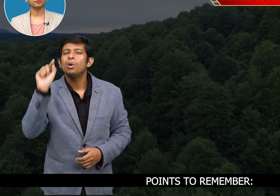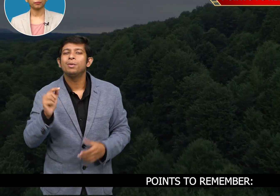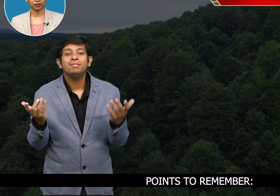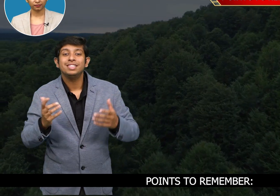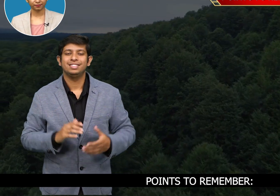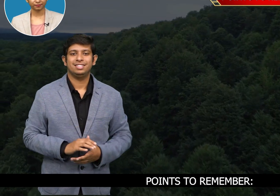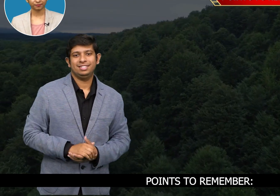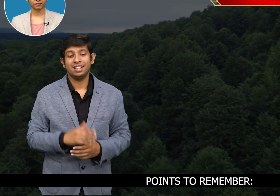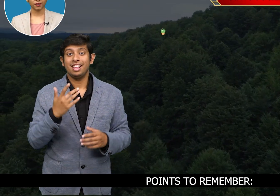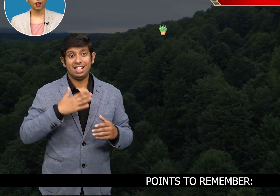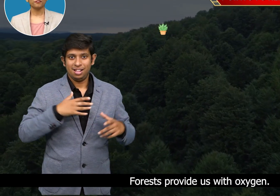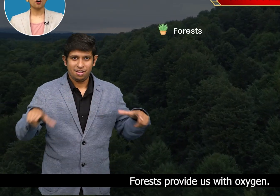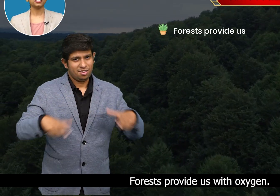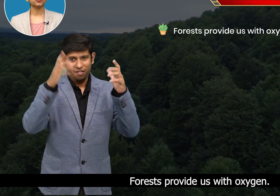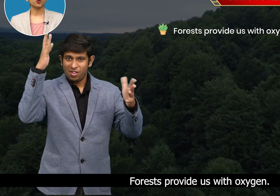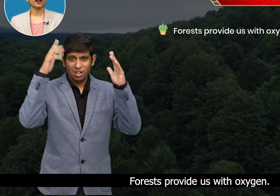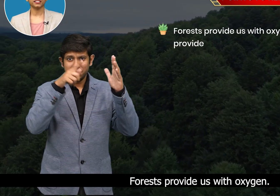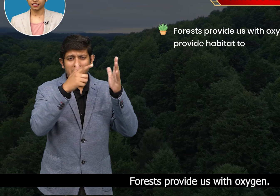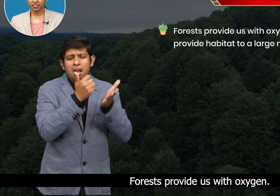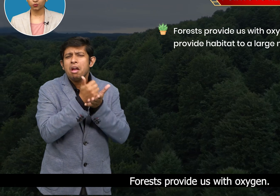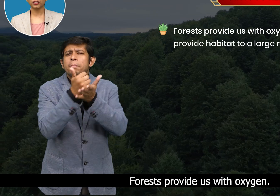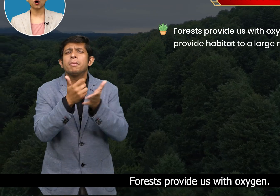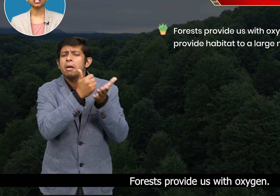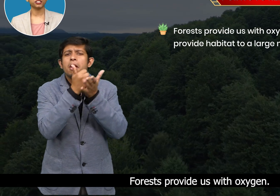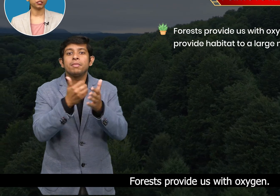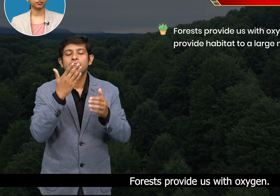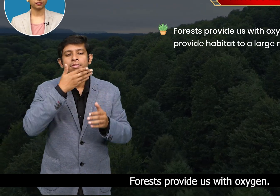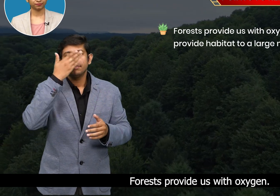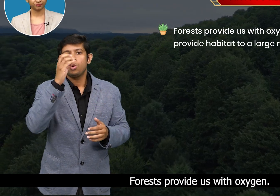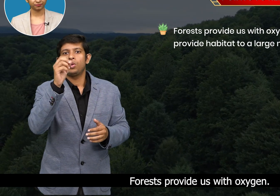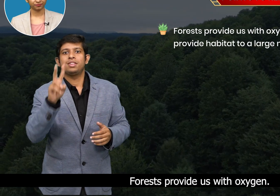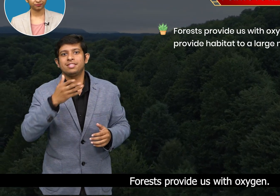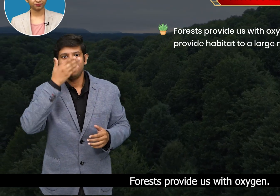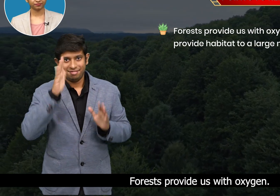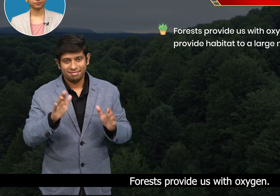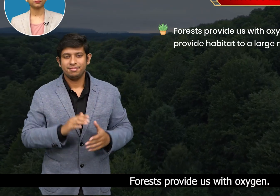Points to remember. Forests provide us with oxygen.